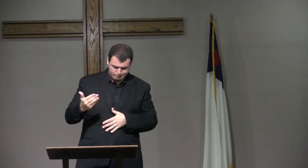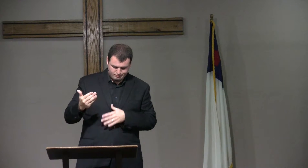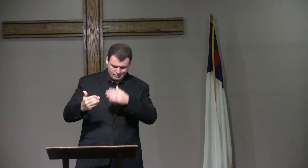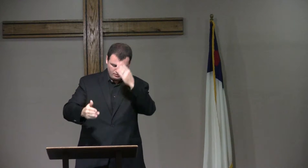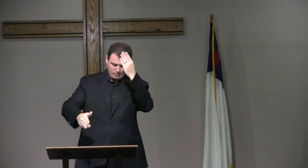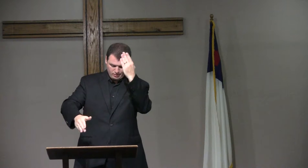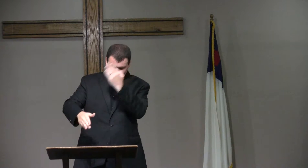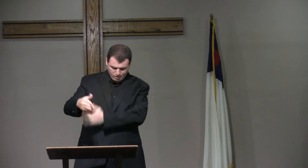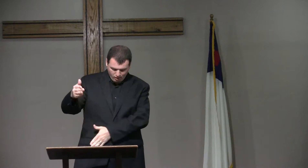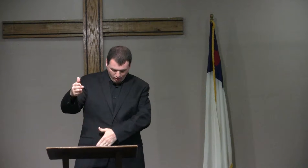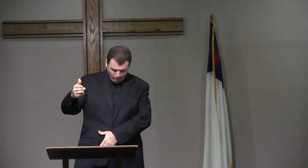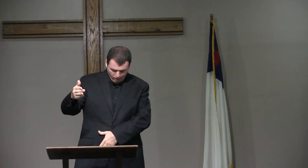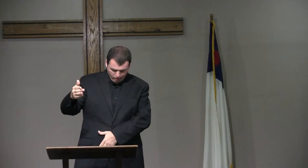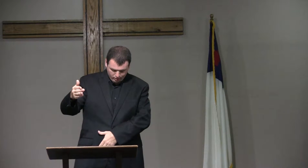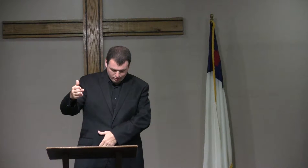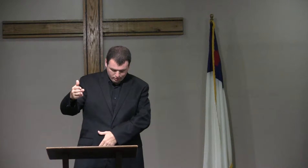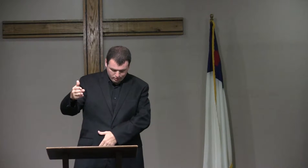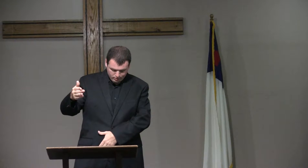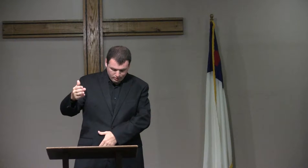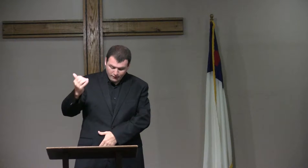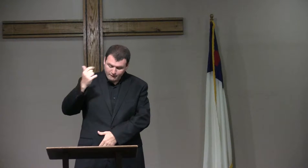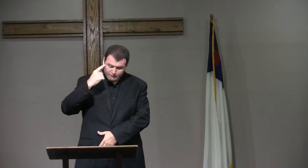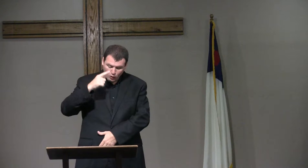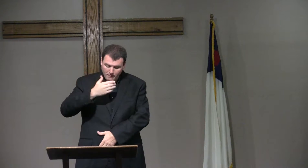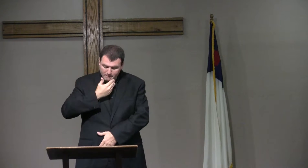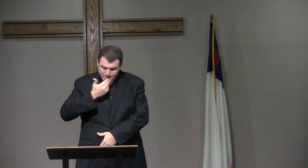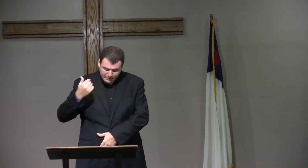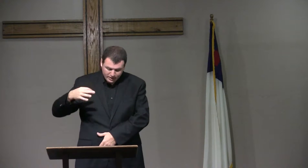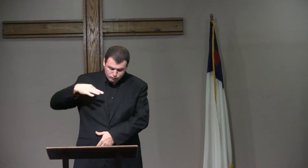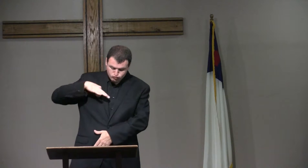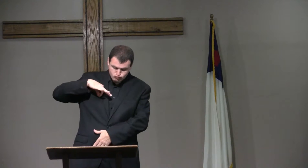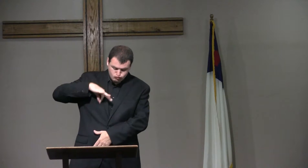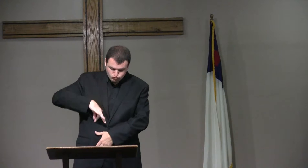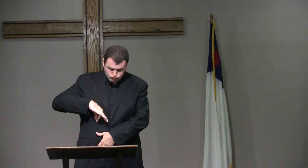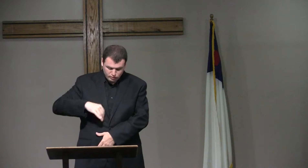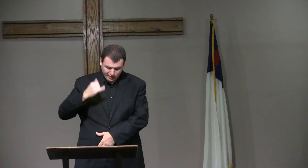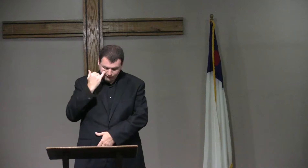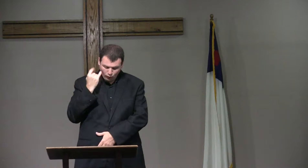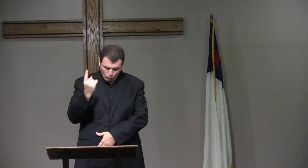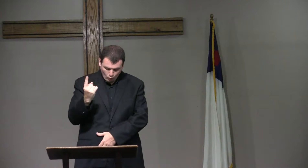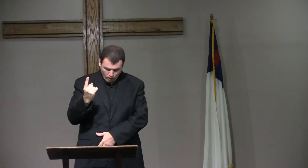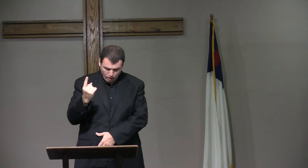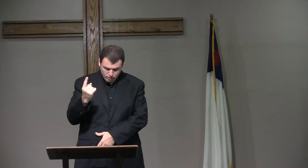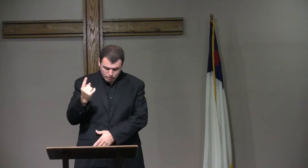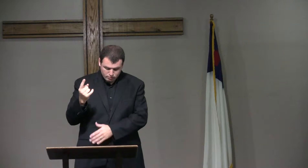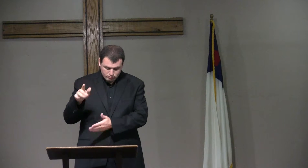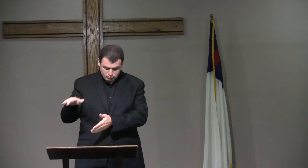And if thy right hand offend thee, cut it off, and cast it from thee, for it is profitable for